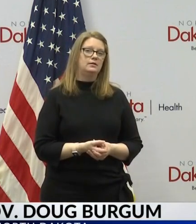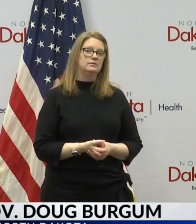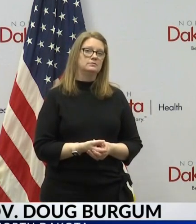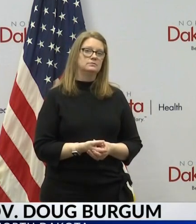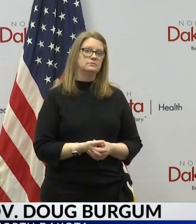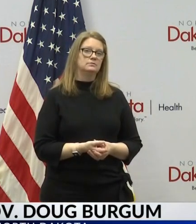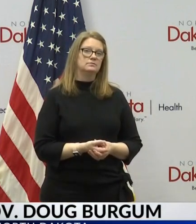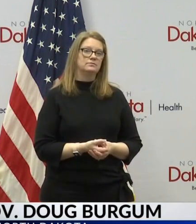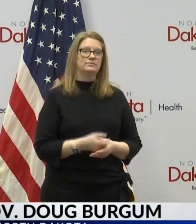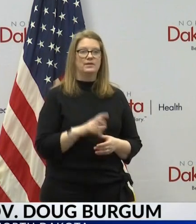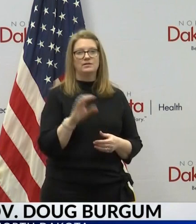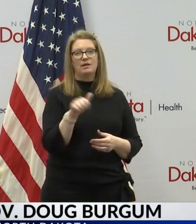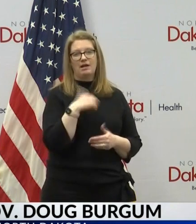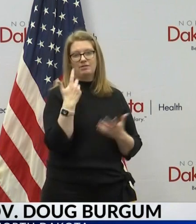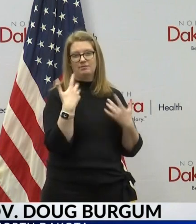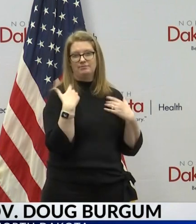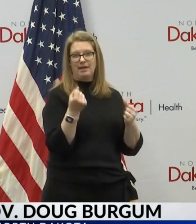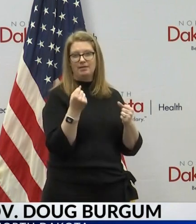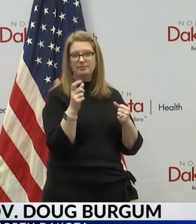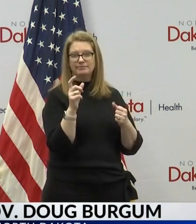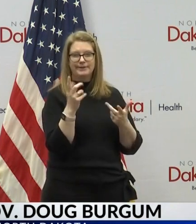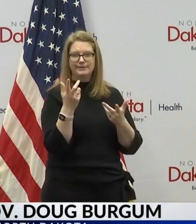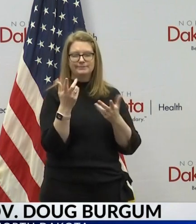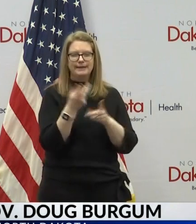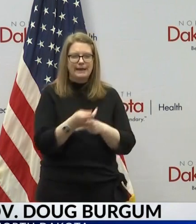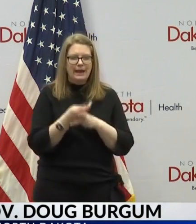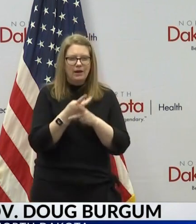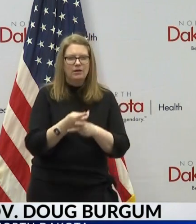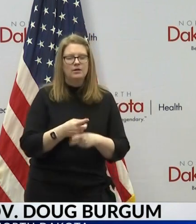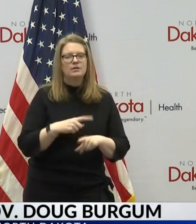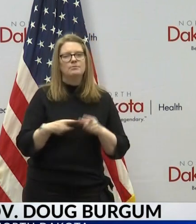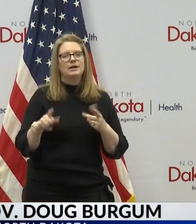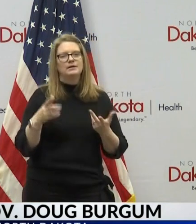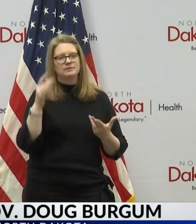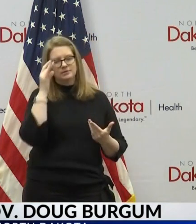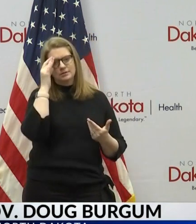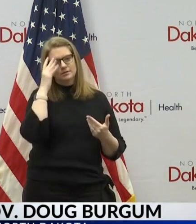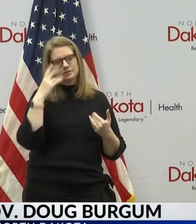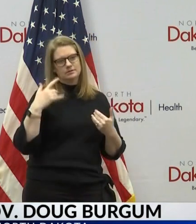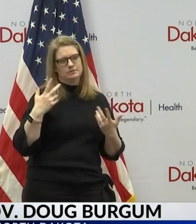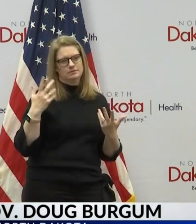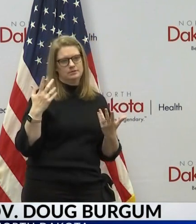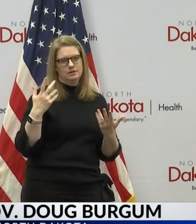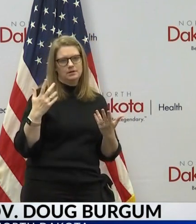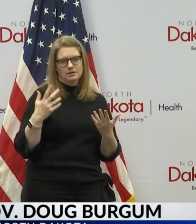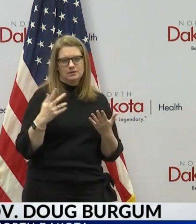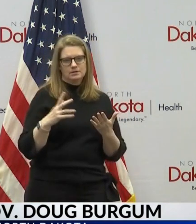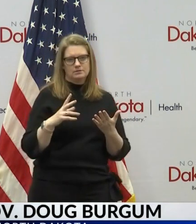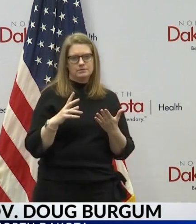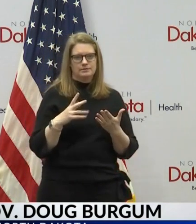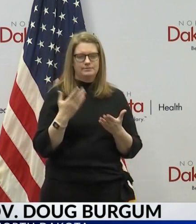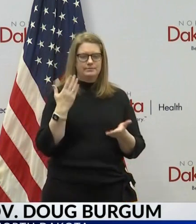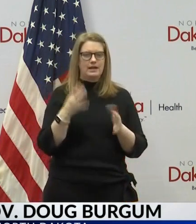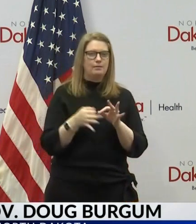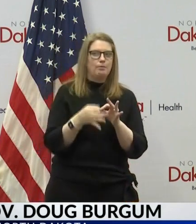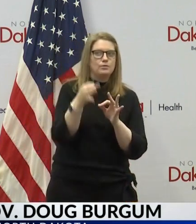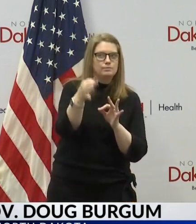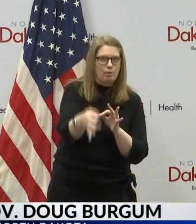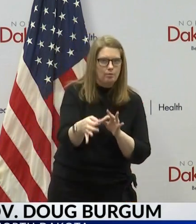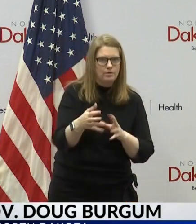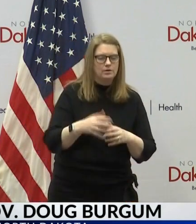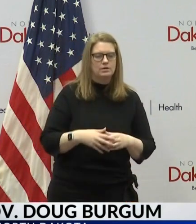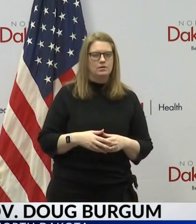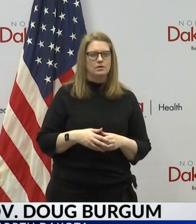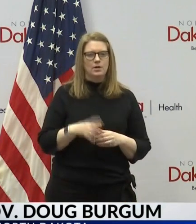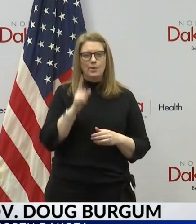certain other kinds of health treatments. So we probably are foregoing some things that the general public normally, I mean, it's not a good idea to postpone health